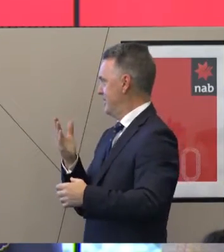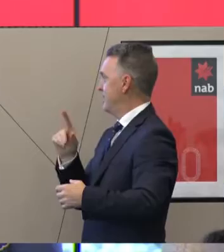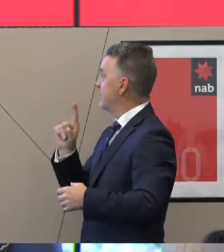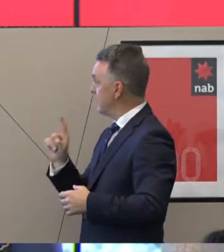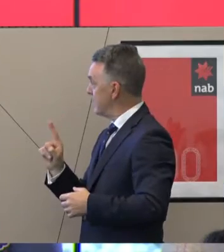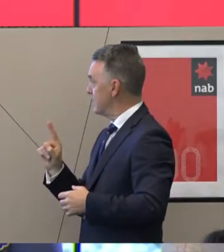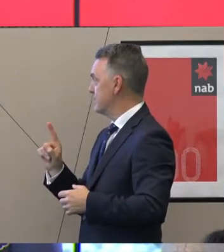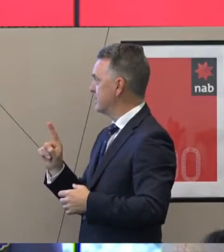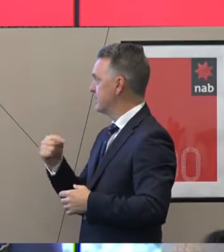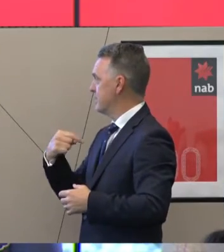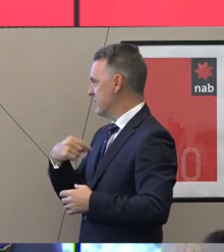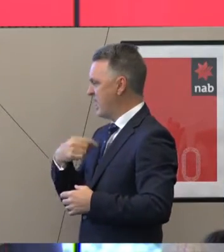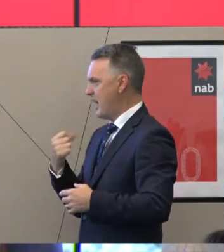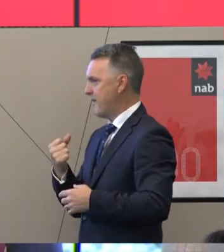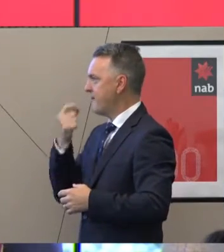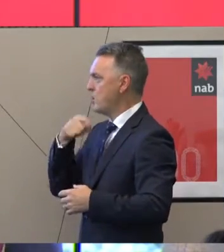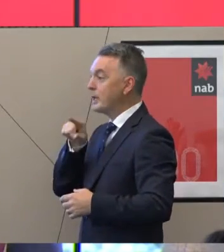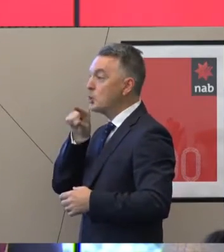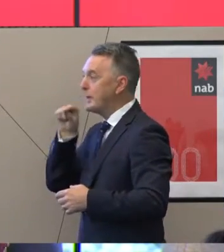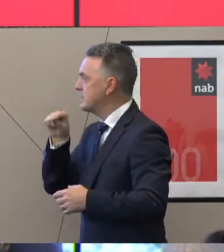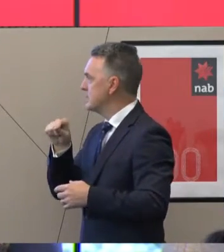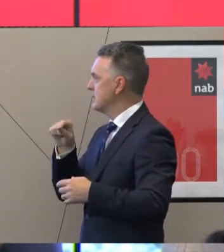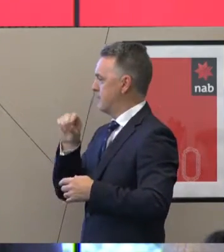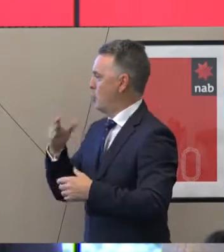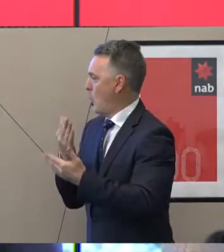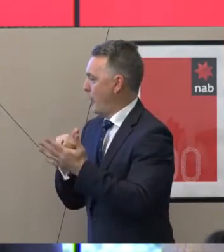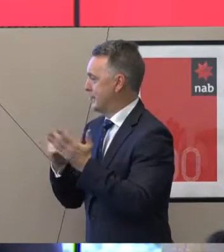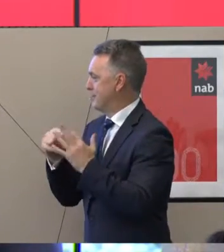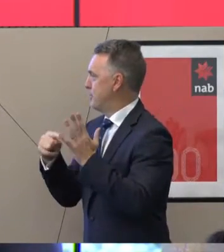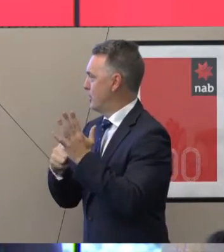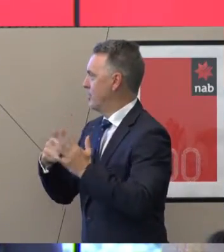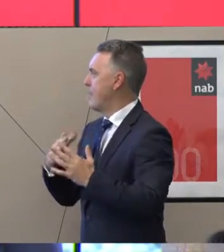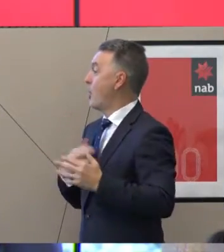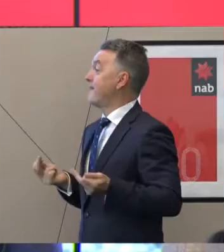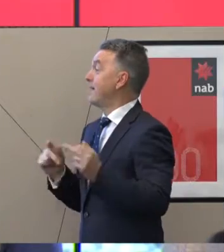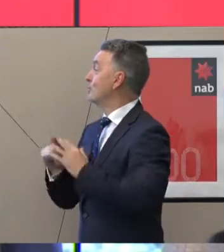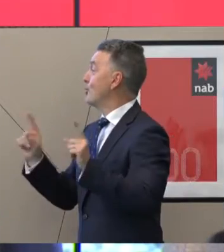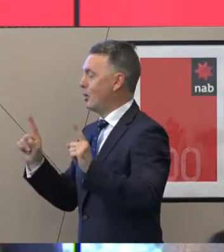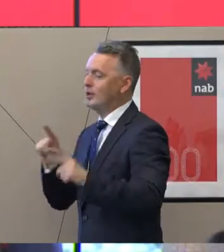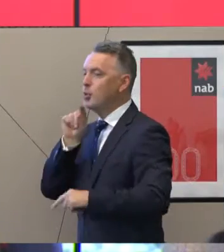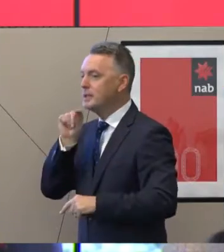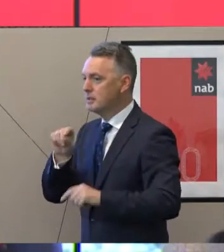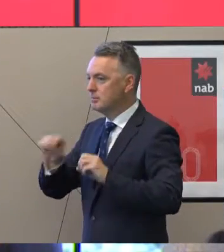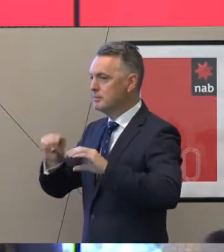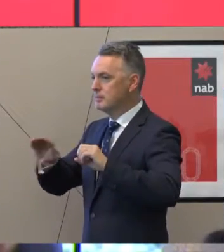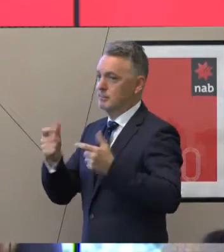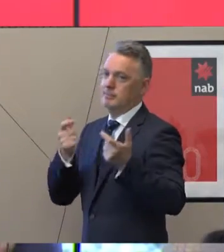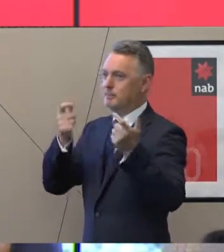despite my tweets. So that's what I do in my spare time. I tweet.